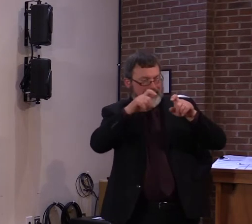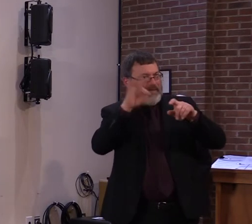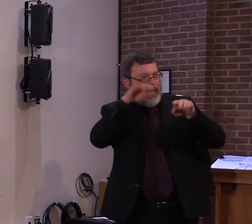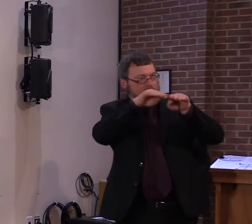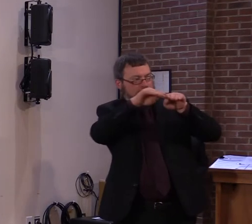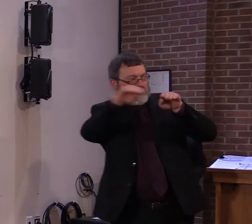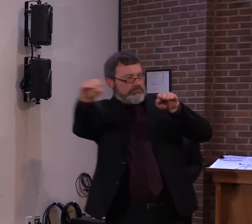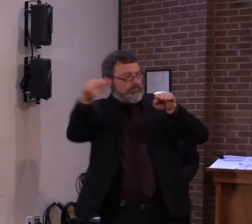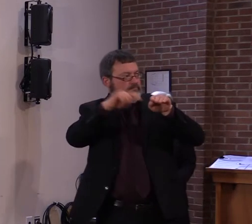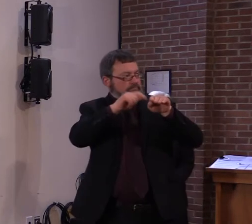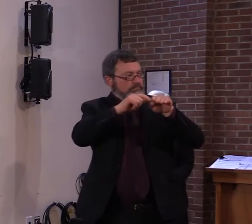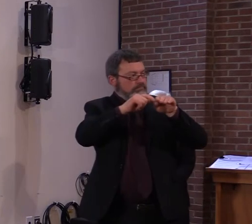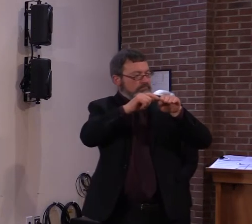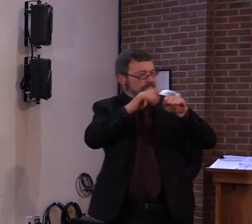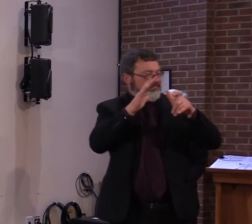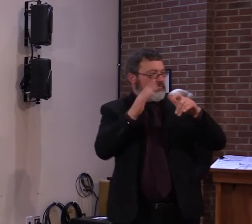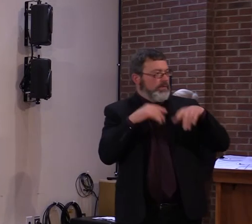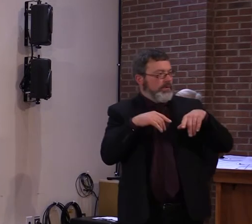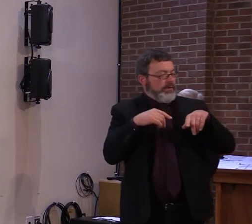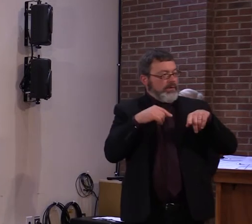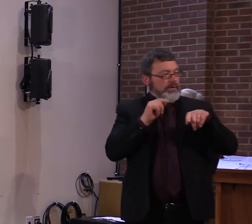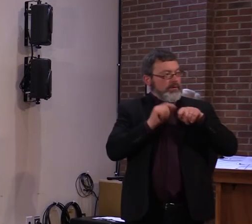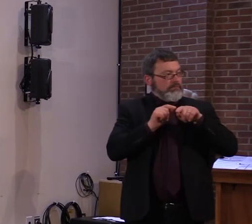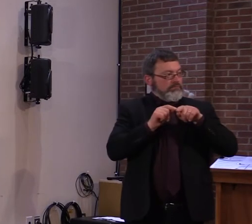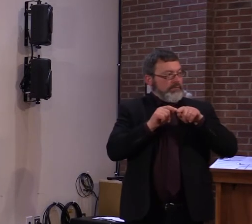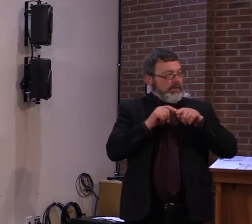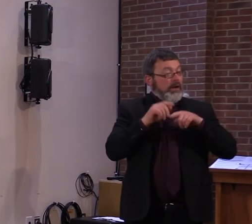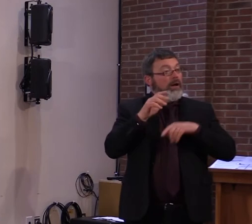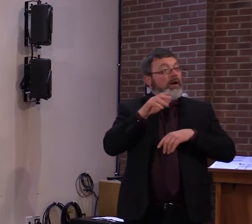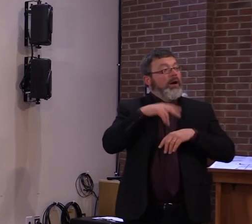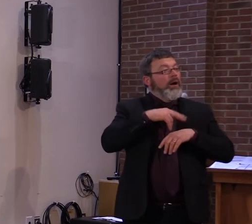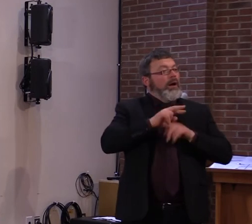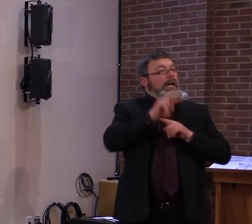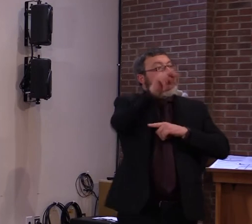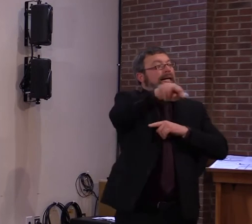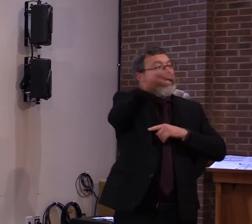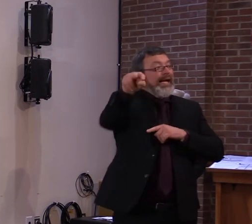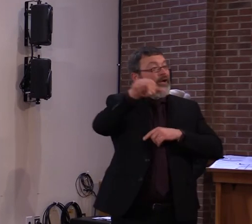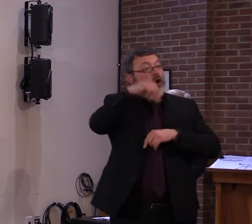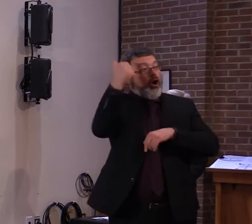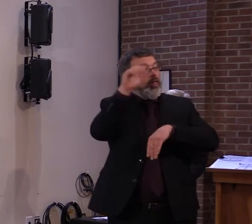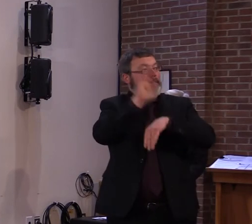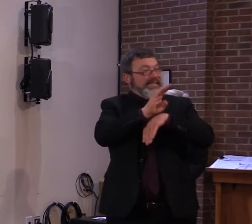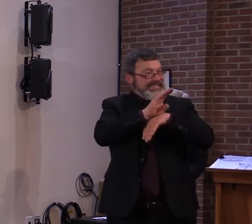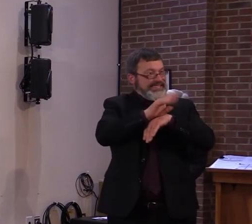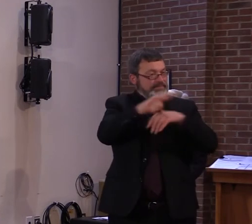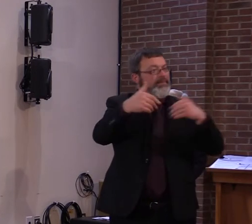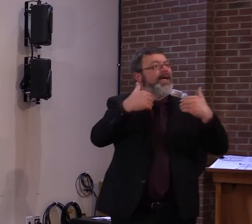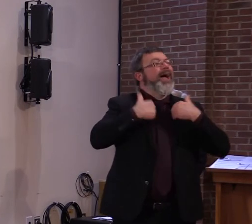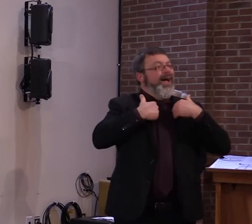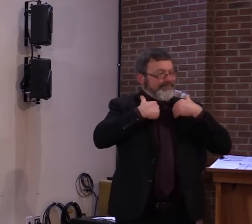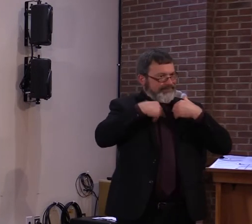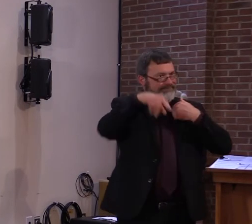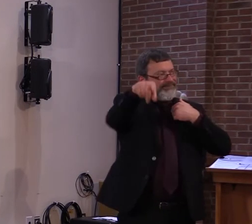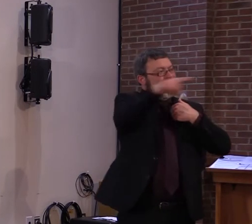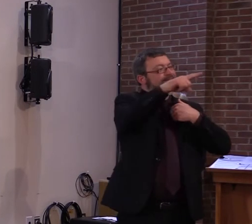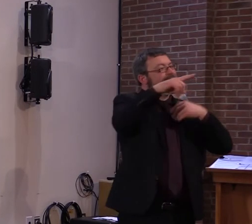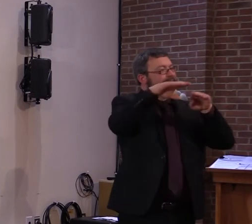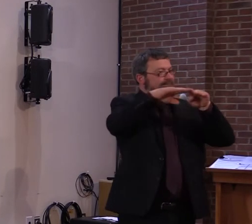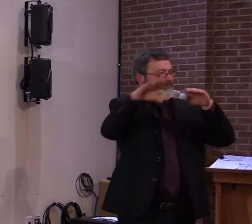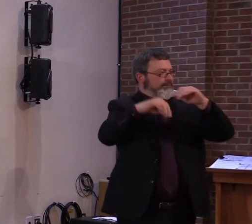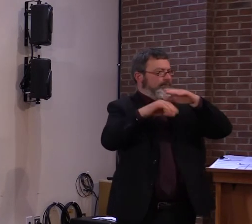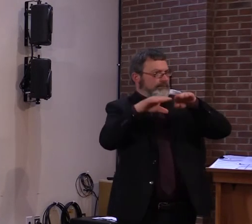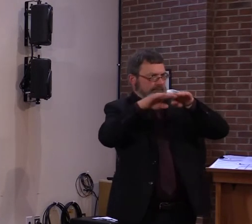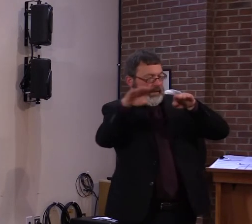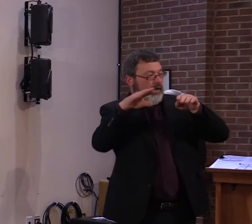businesses, there has been such testing with results showing 20% positivity. I think it's over a border in